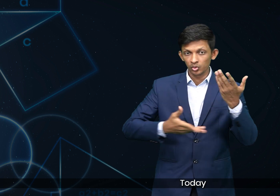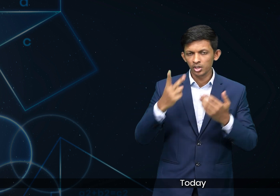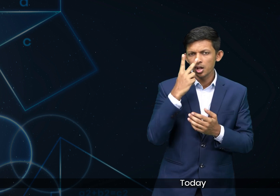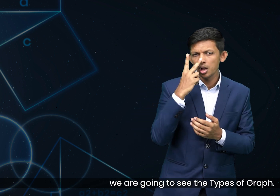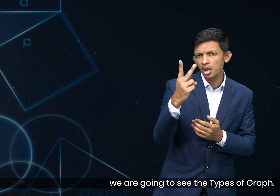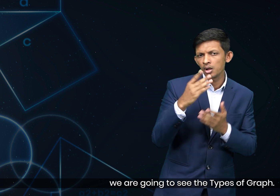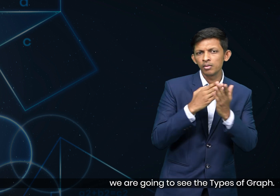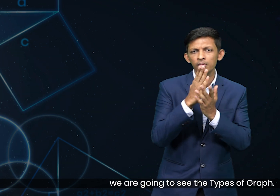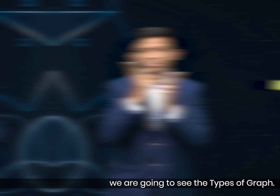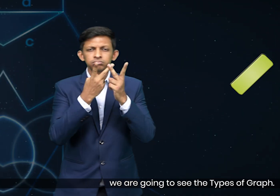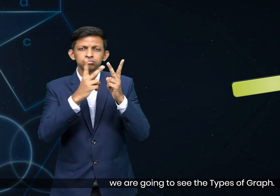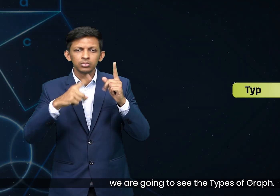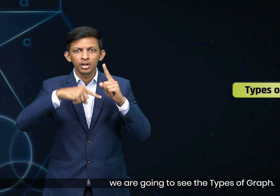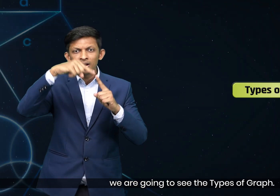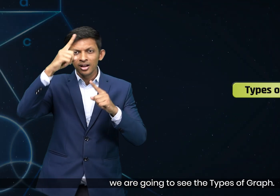Today we are going to see the types of graphs.